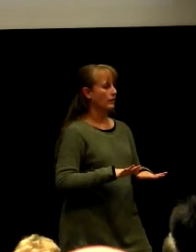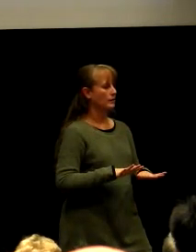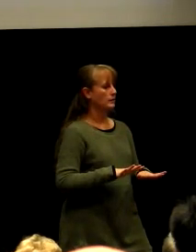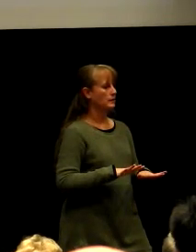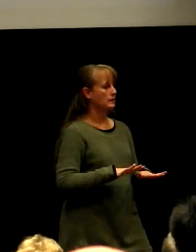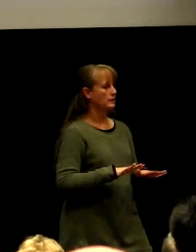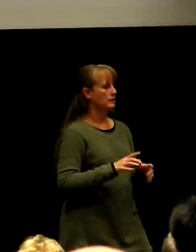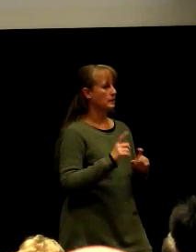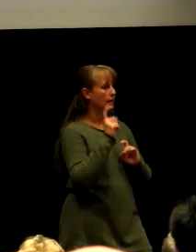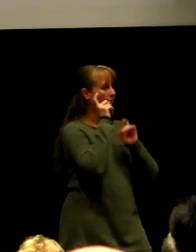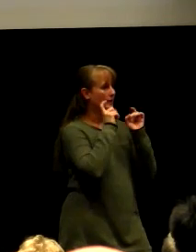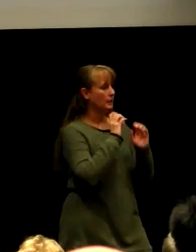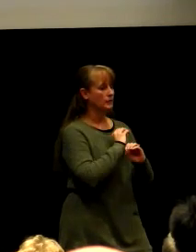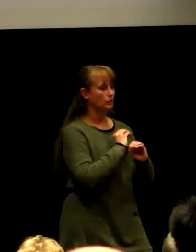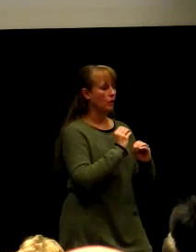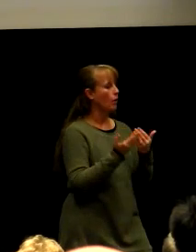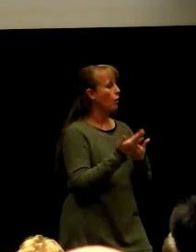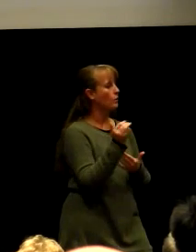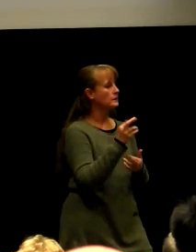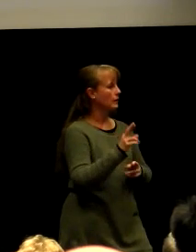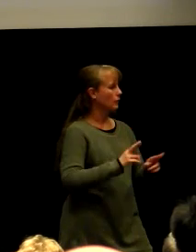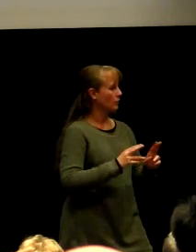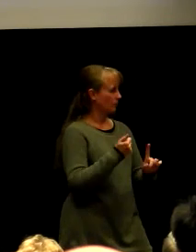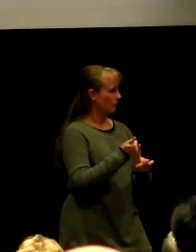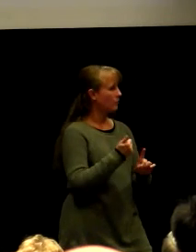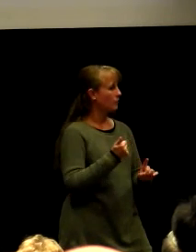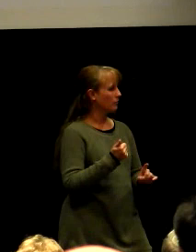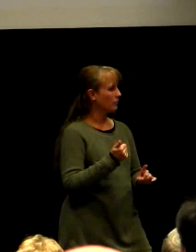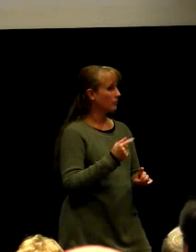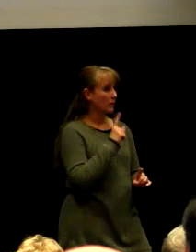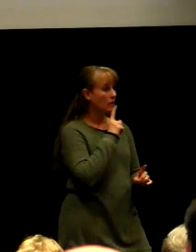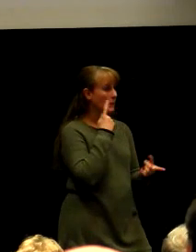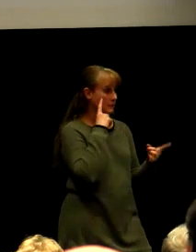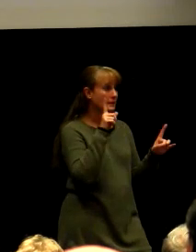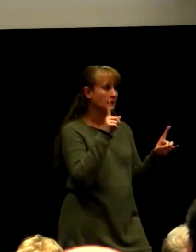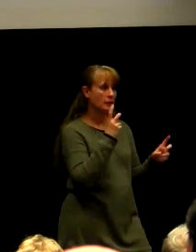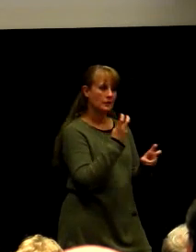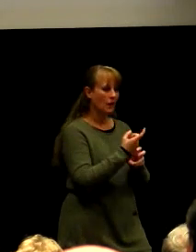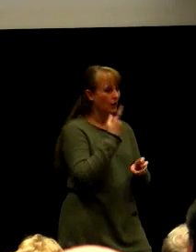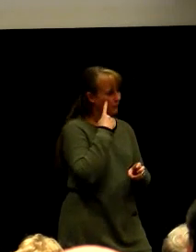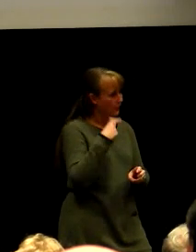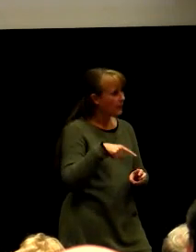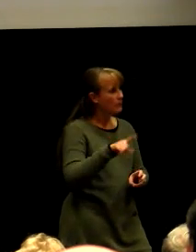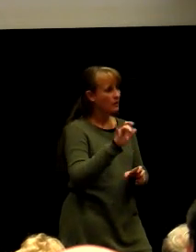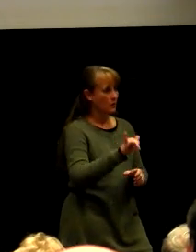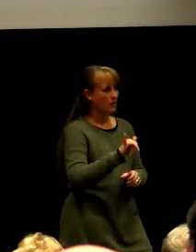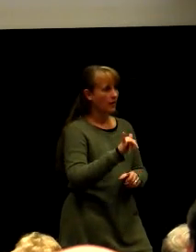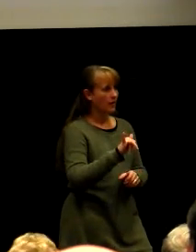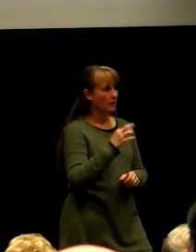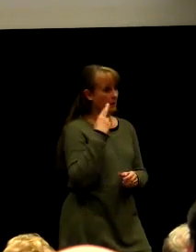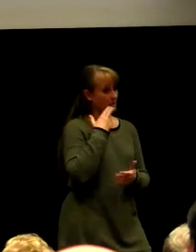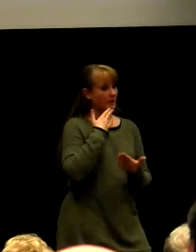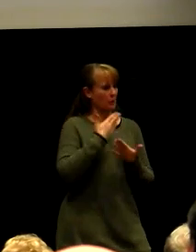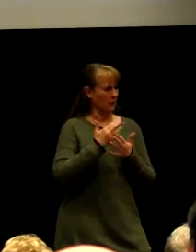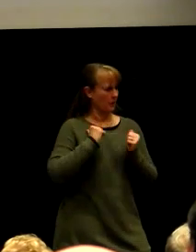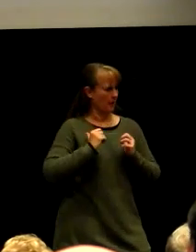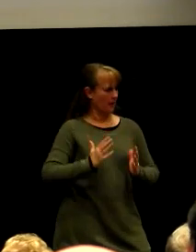act almost like androids themselves. And they succeed. It was pretty hard for them to do that because they're both good actors,